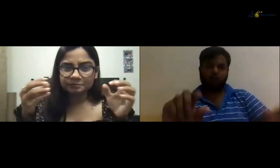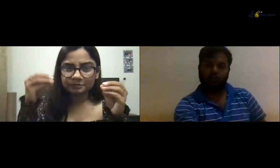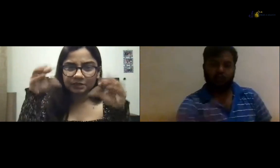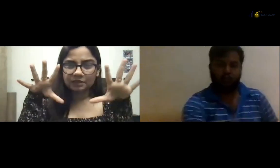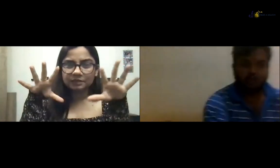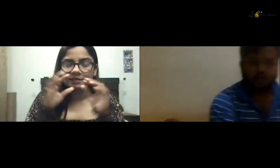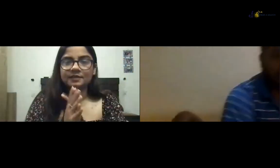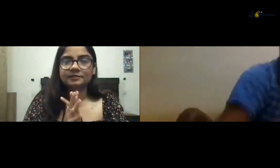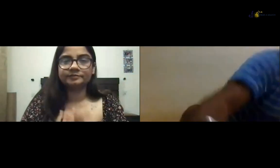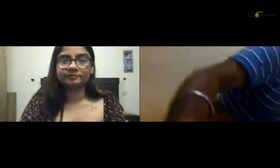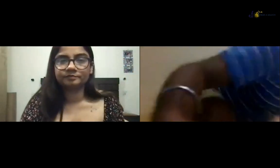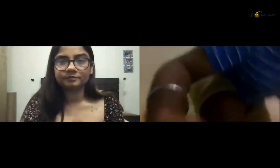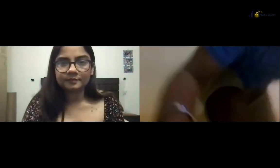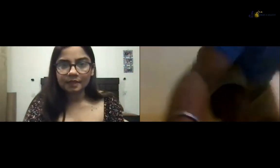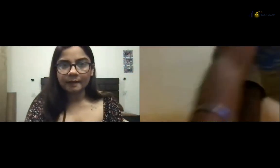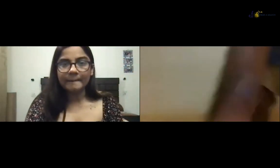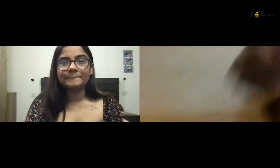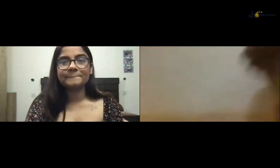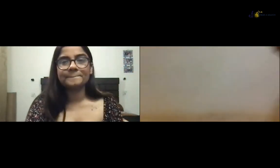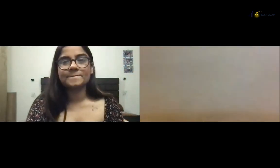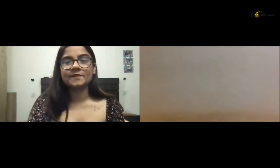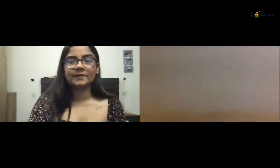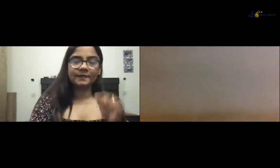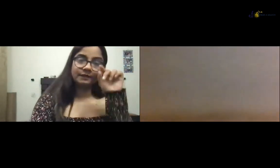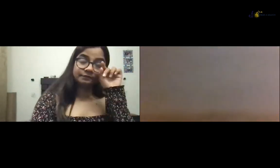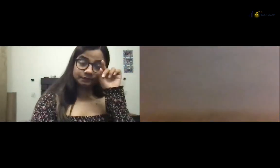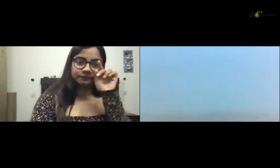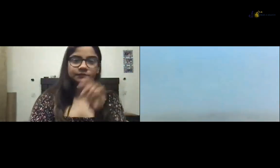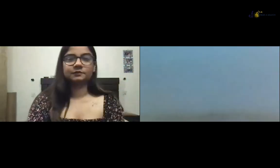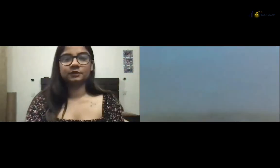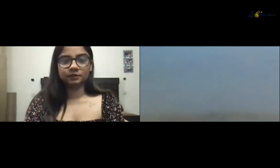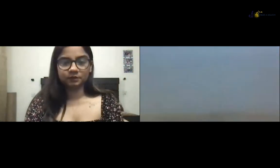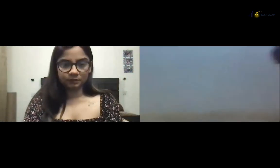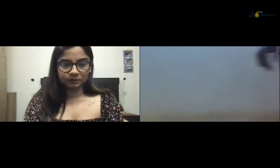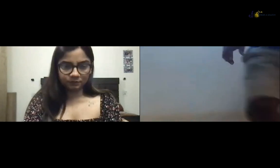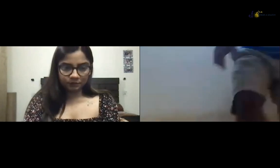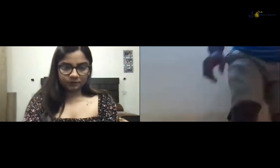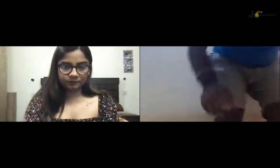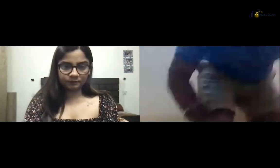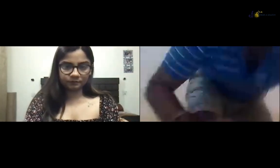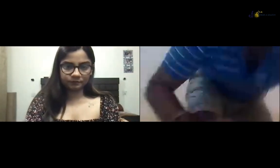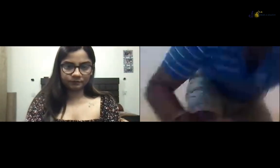You have a black screen. It's quite difficult to see you.